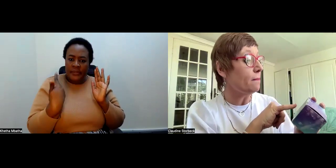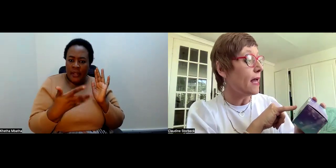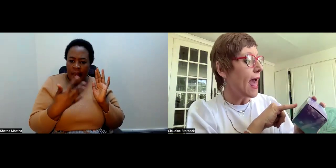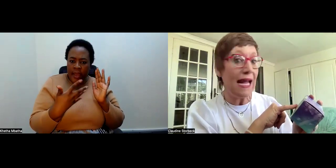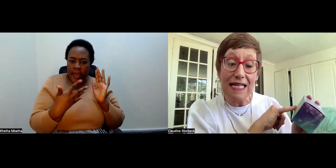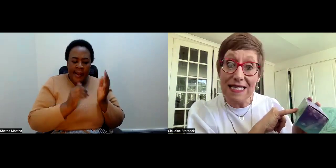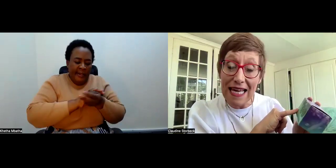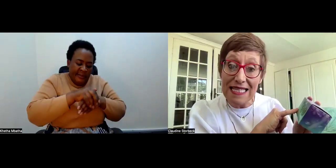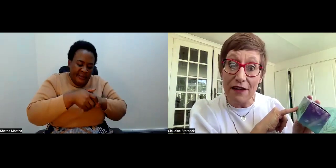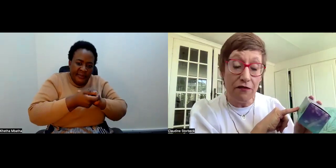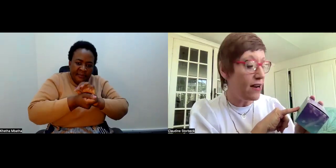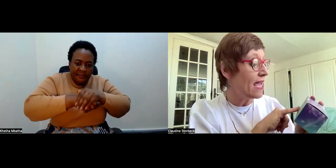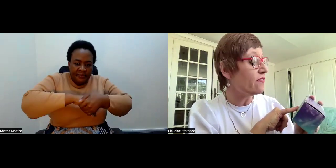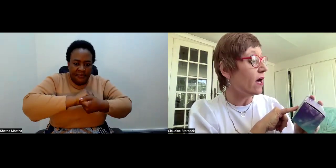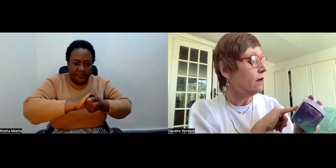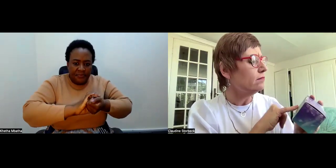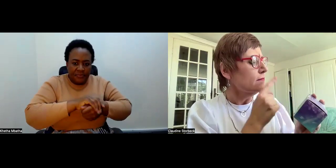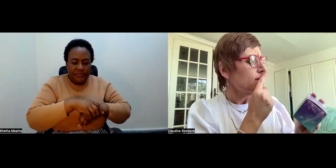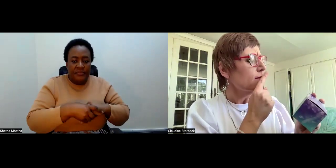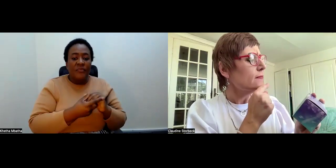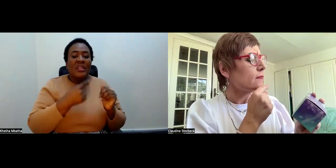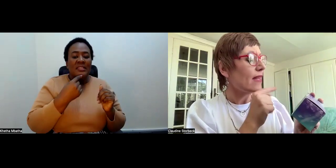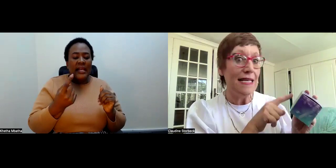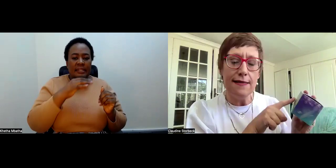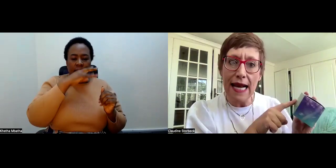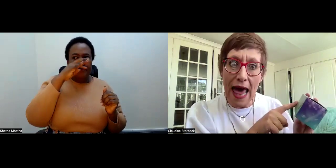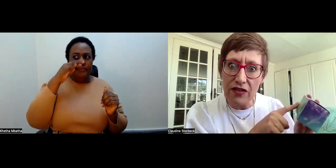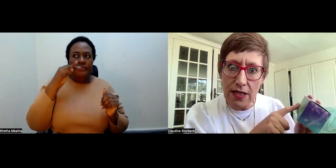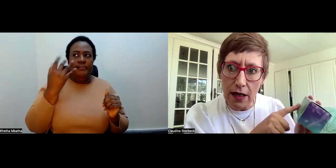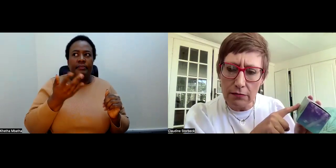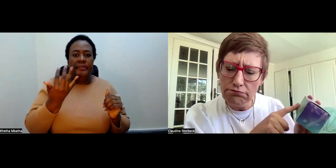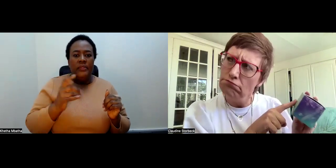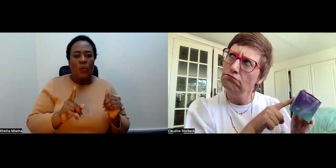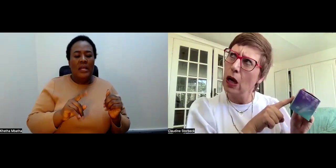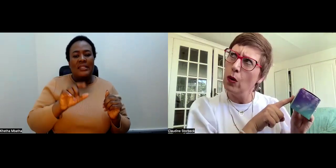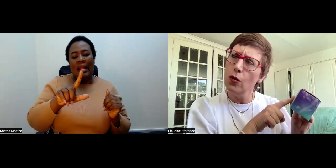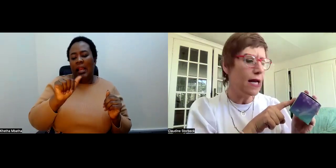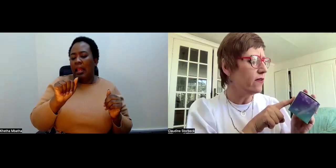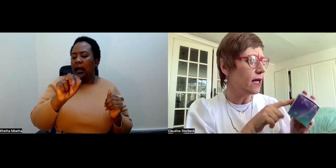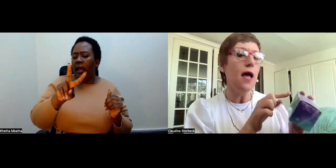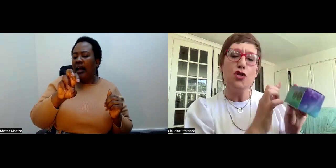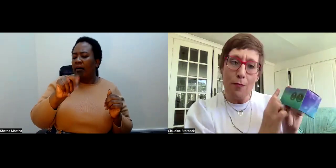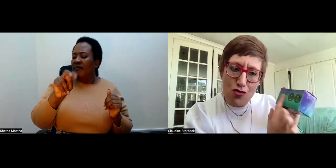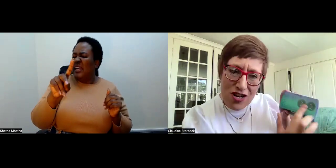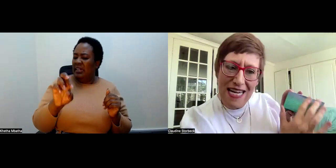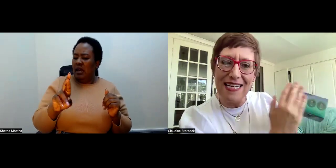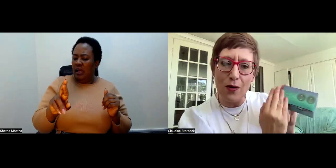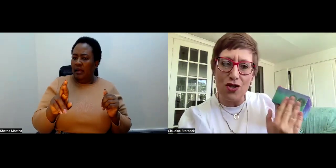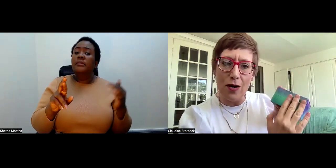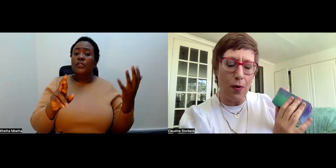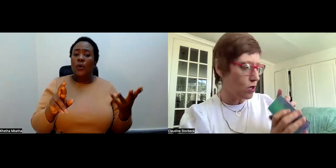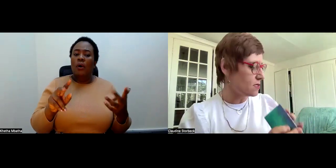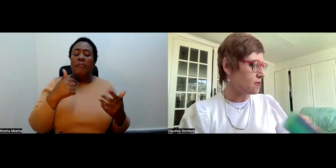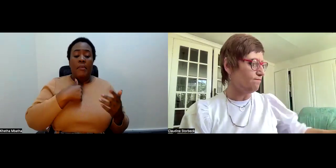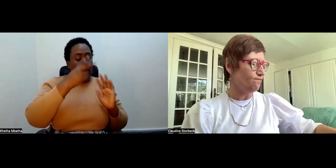and it says the flavor is lavender. I wonder what lavender. So I'm reading